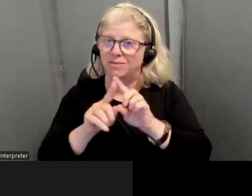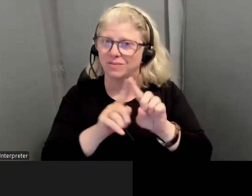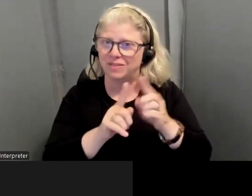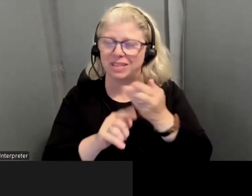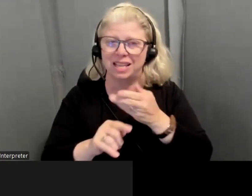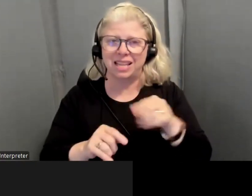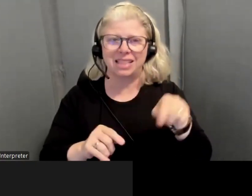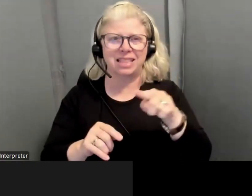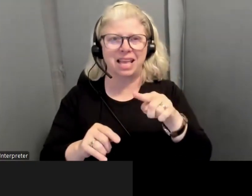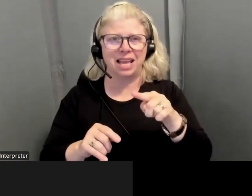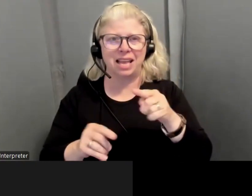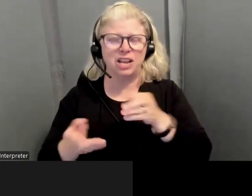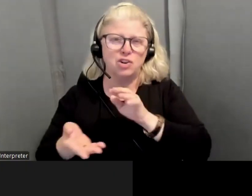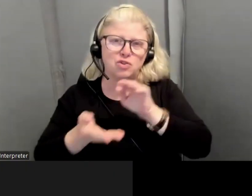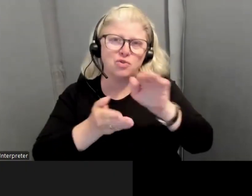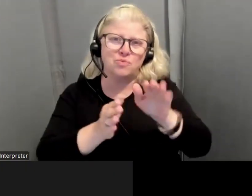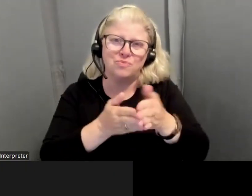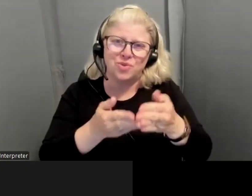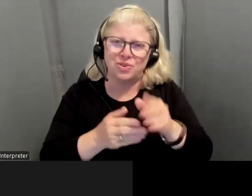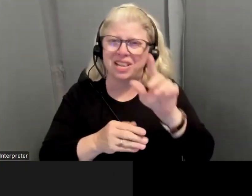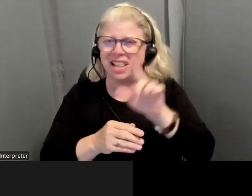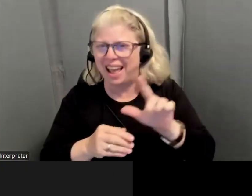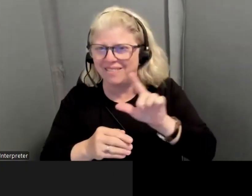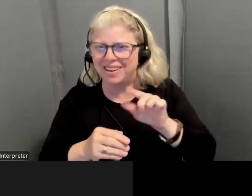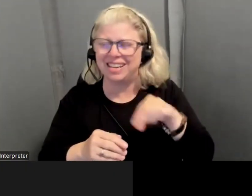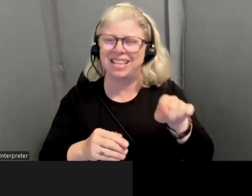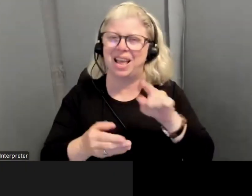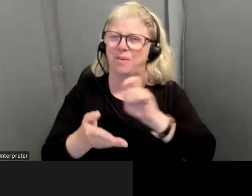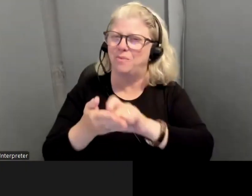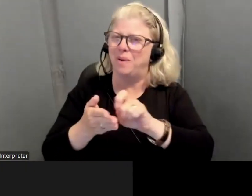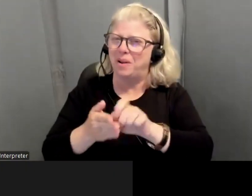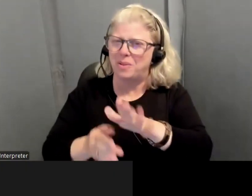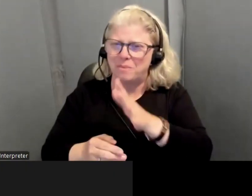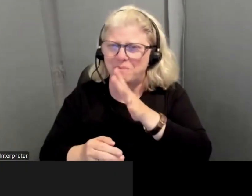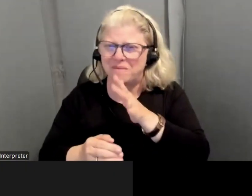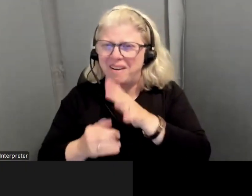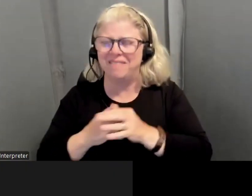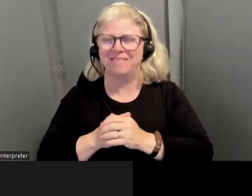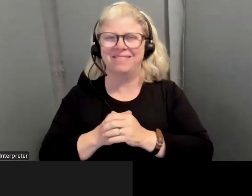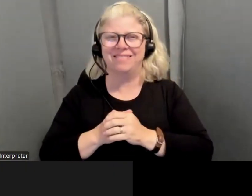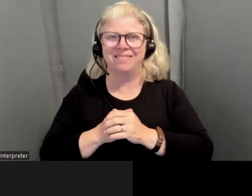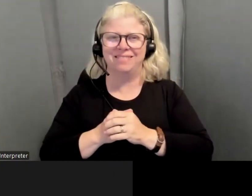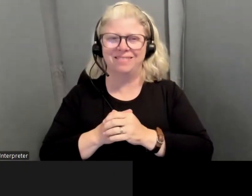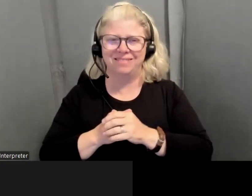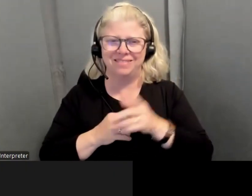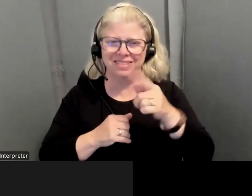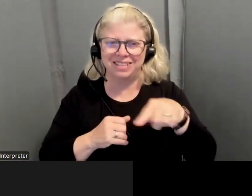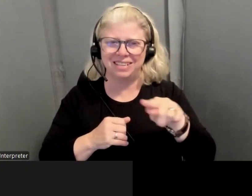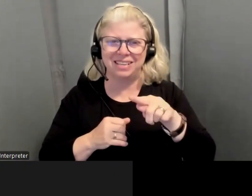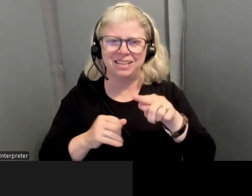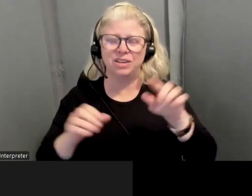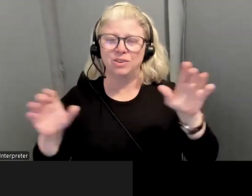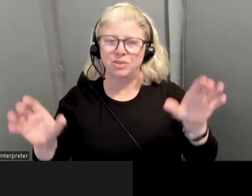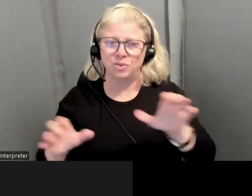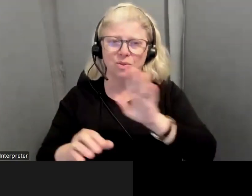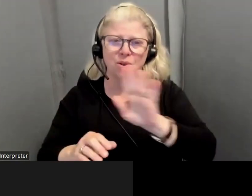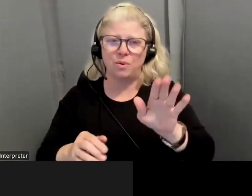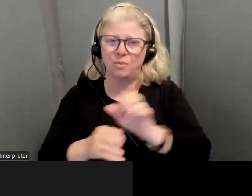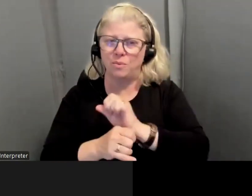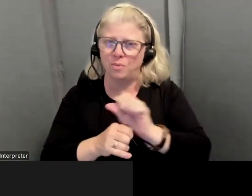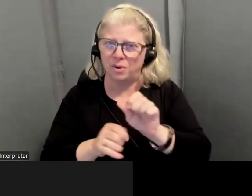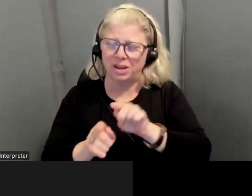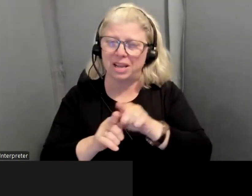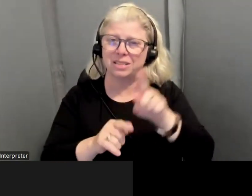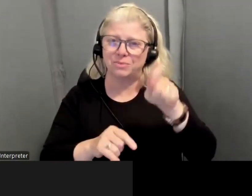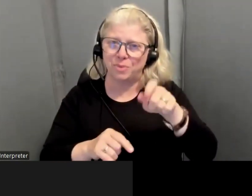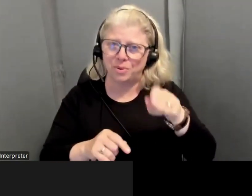they return their books to the library? Do they write to their mom? Do they do their work as they're